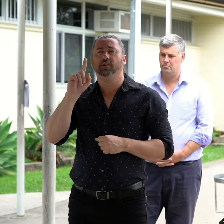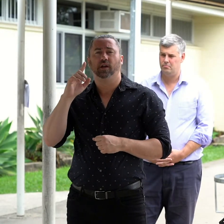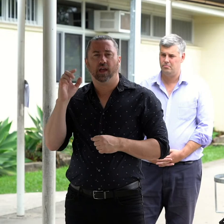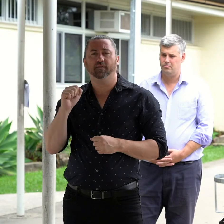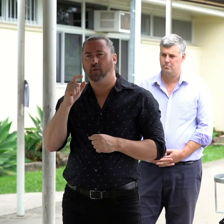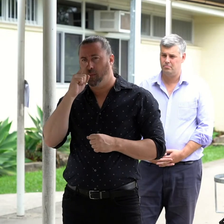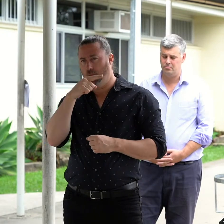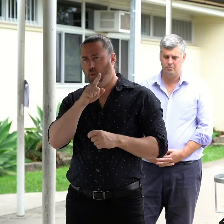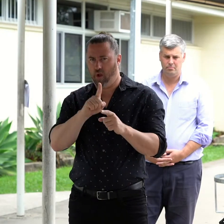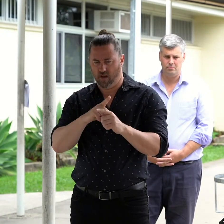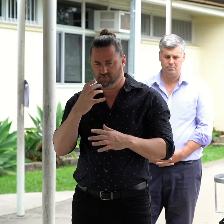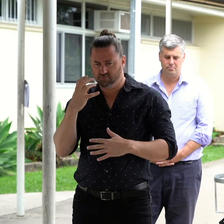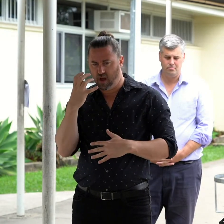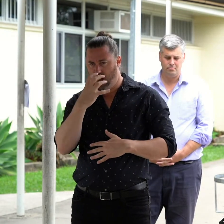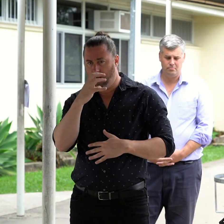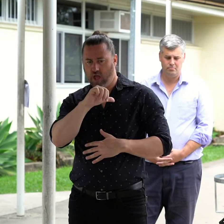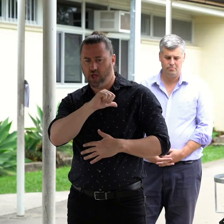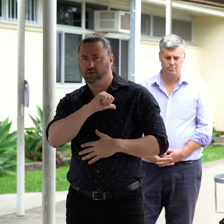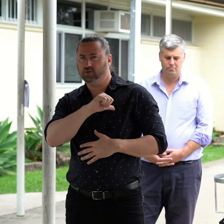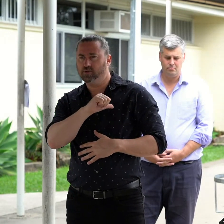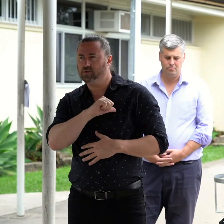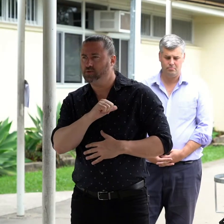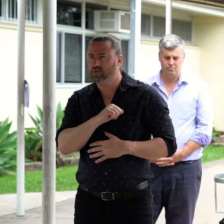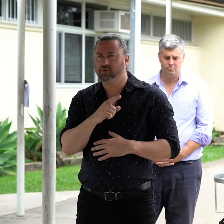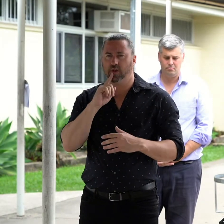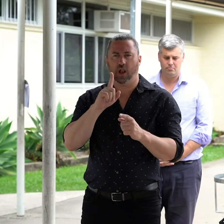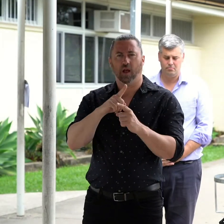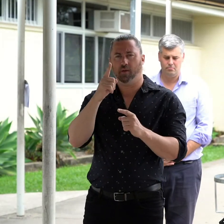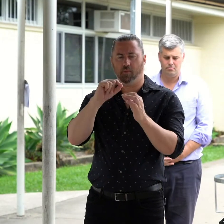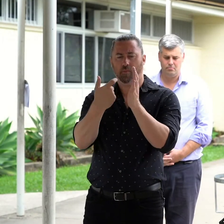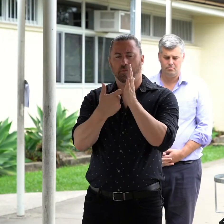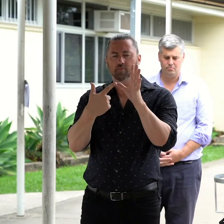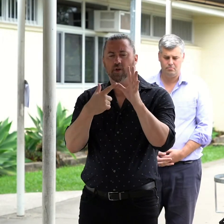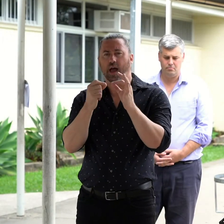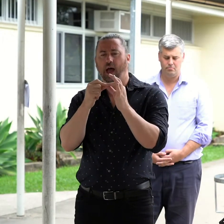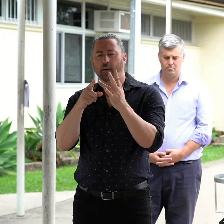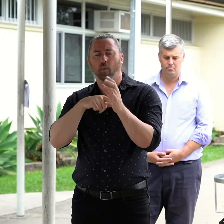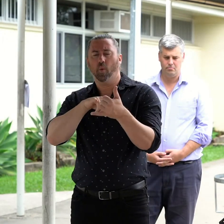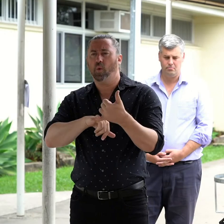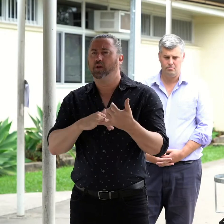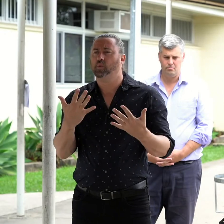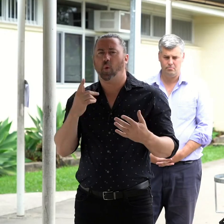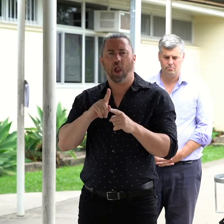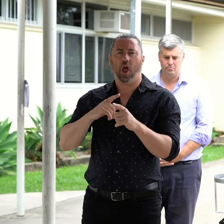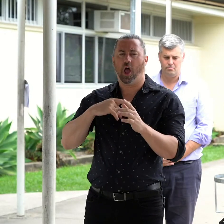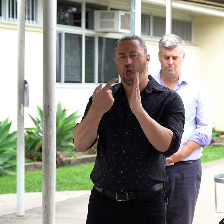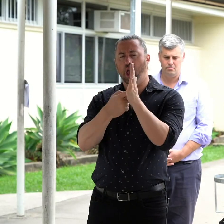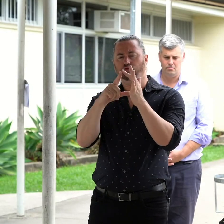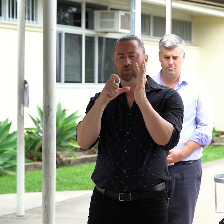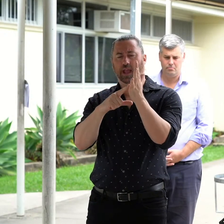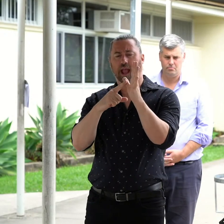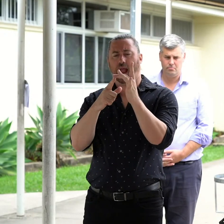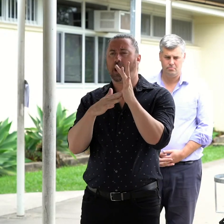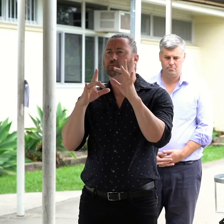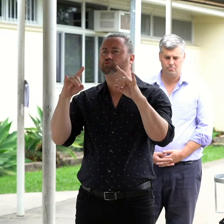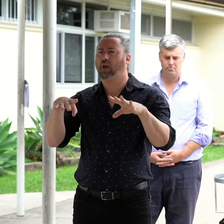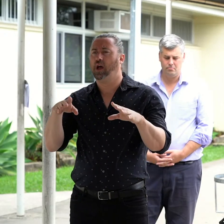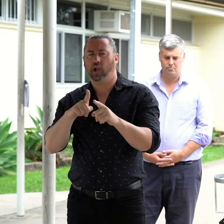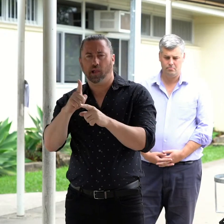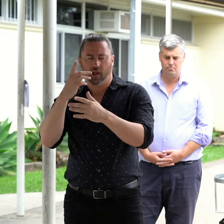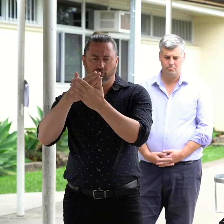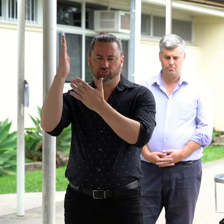far-right extreme groups like Proud Boys and Reclaim Australia? Look, we support people having the right to